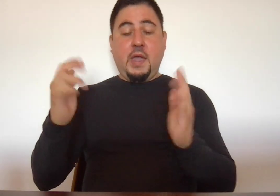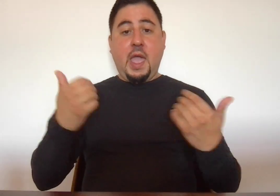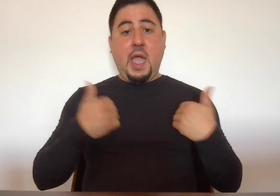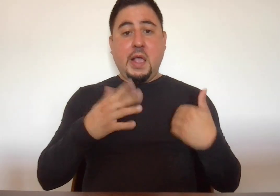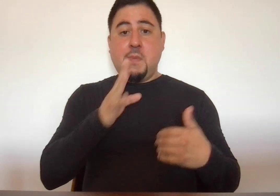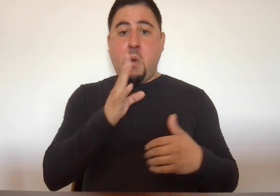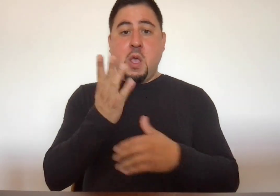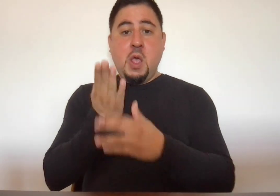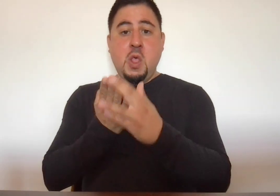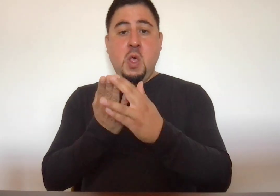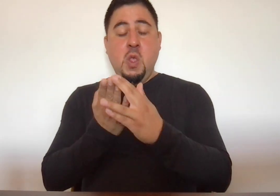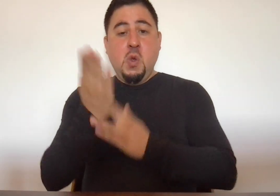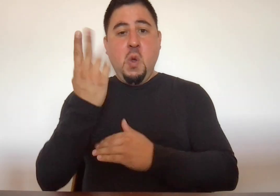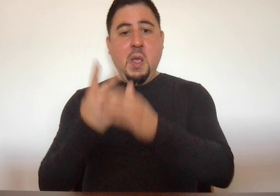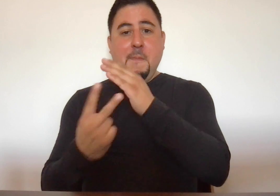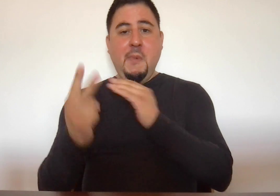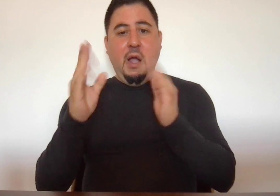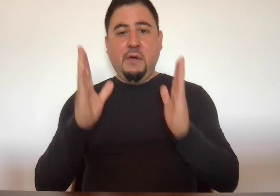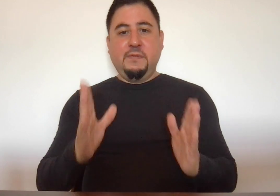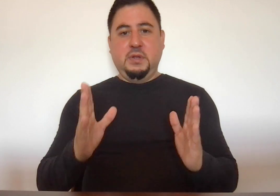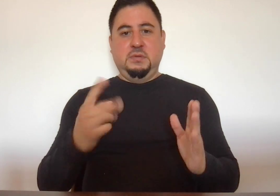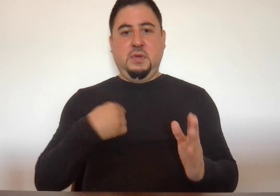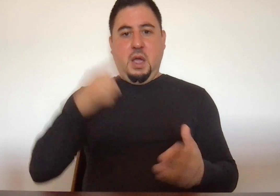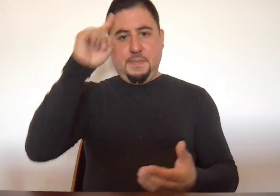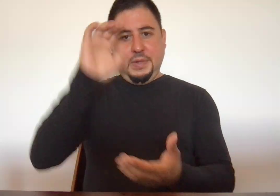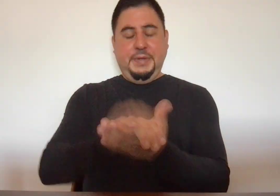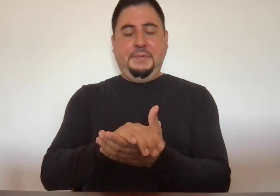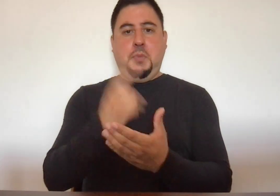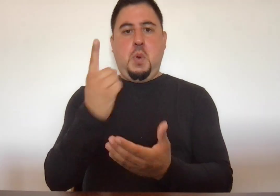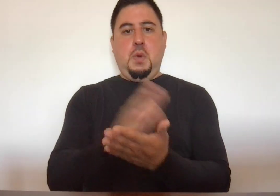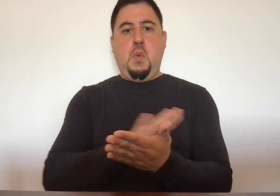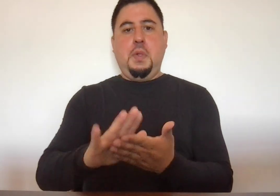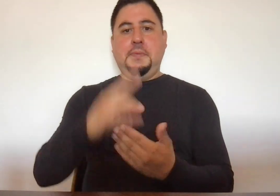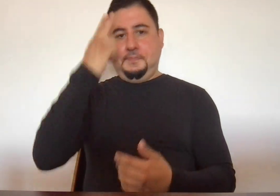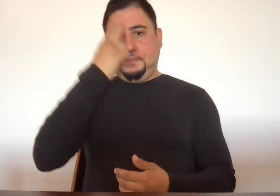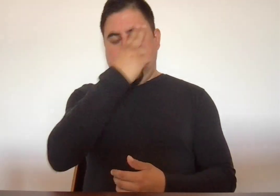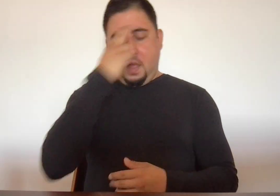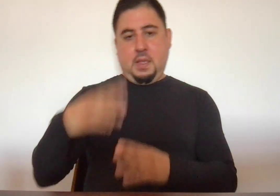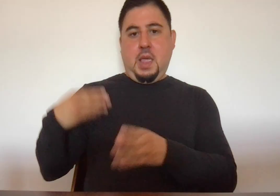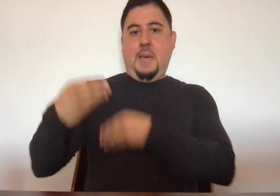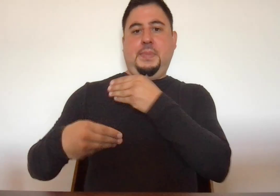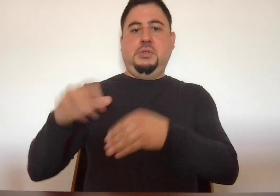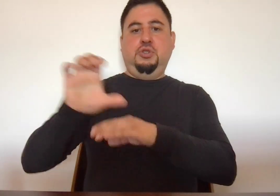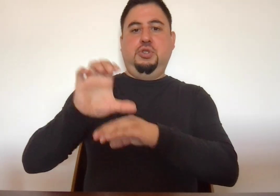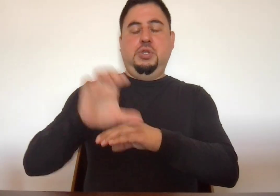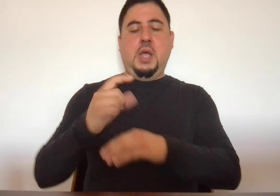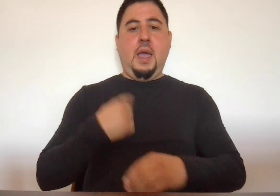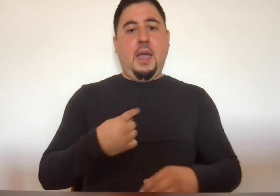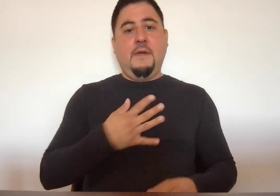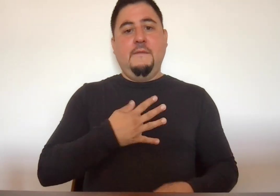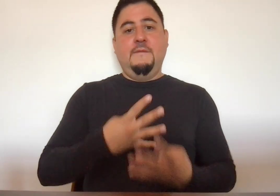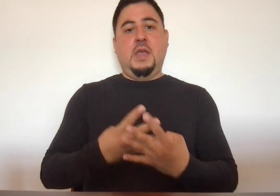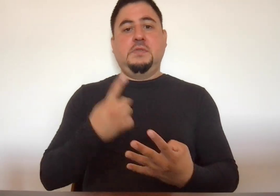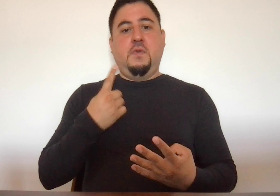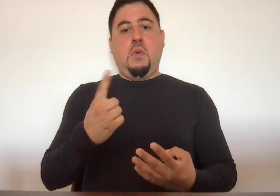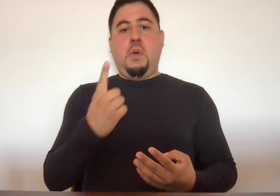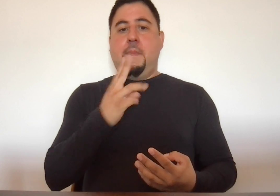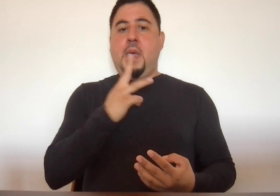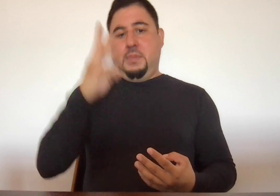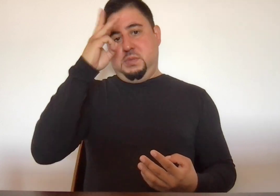spoken through the prophets. I believe in one holy, Catholic, and apostolic church. I confess one baptism for the